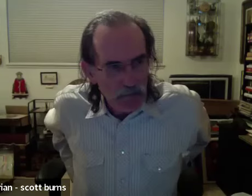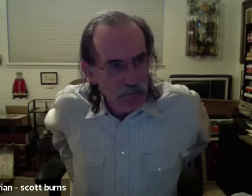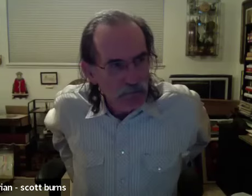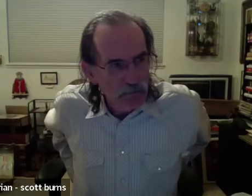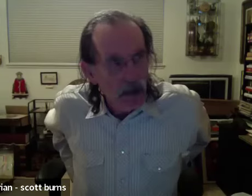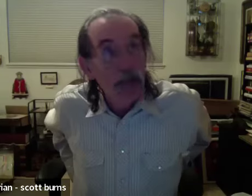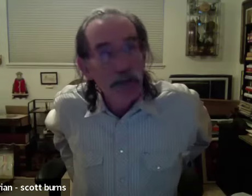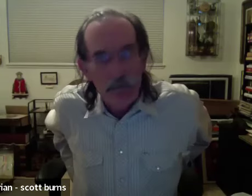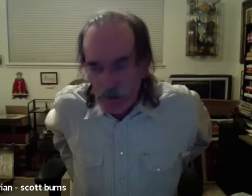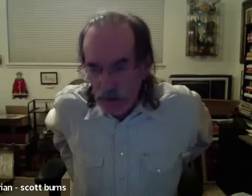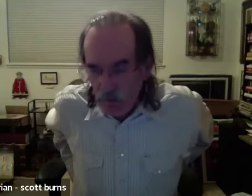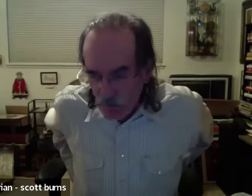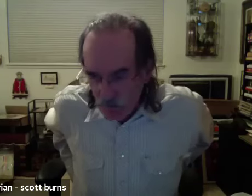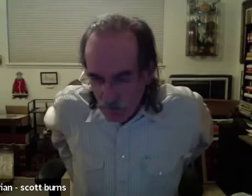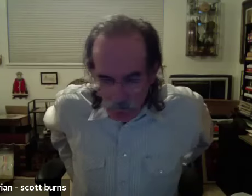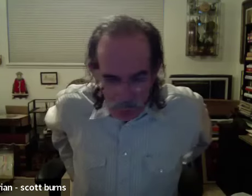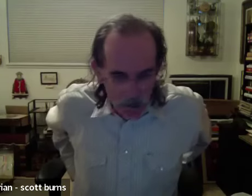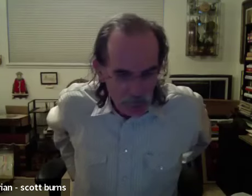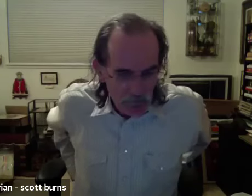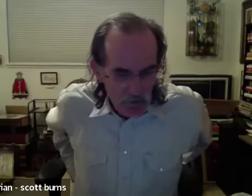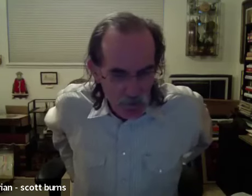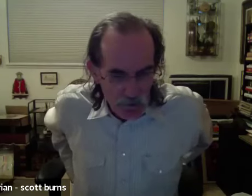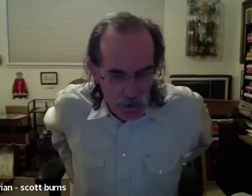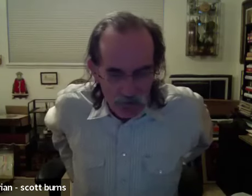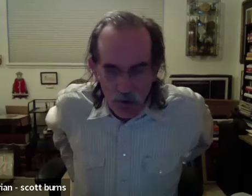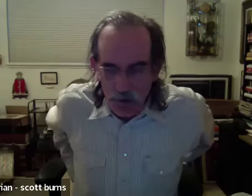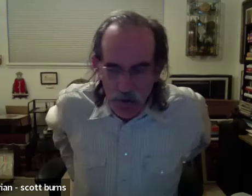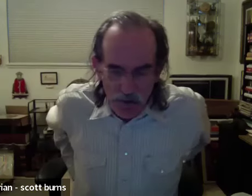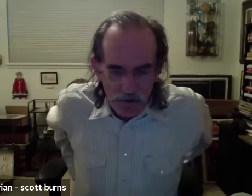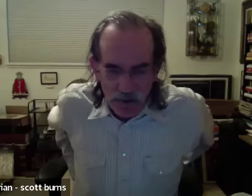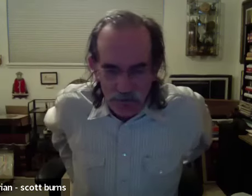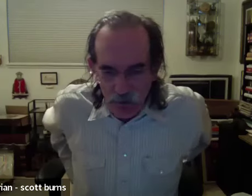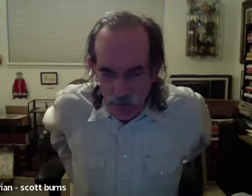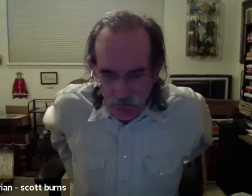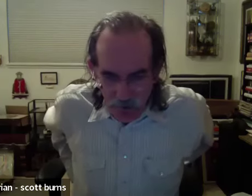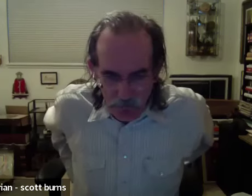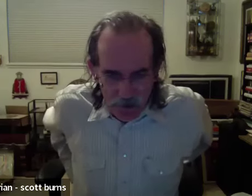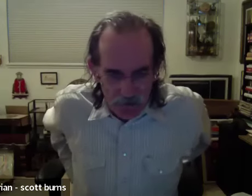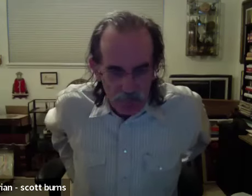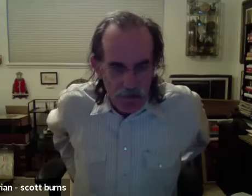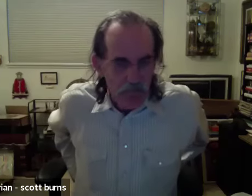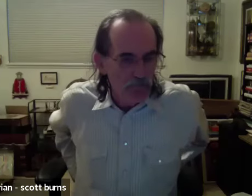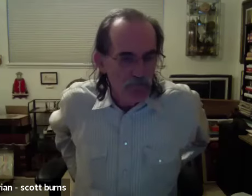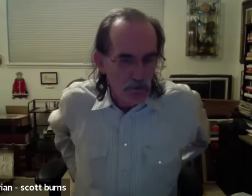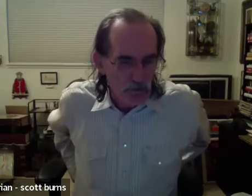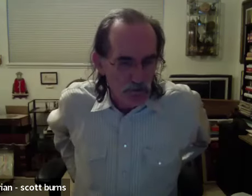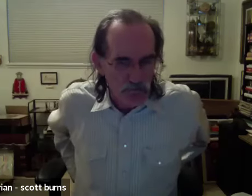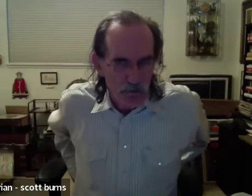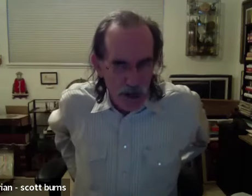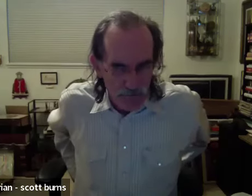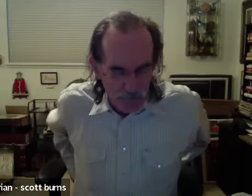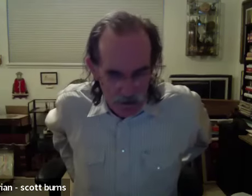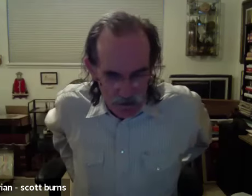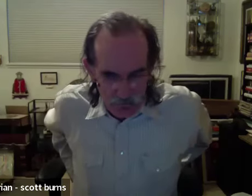me, item B that we're dealing with was adopted by the board in October, and I recognize there are questions about that, and it's now up before you